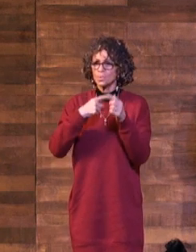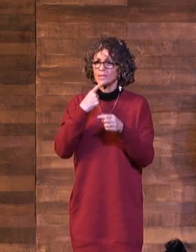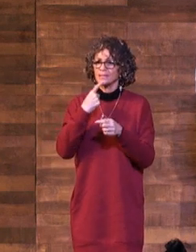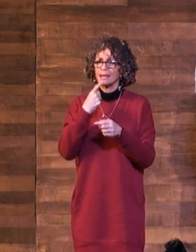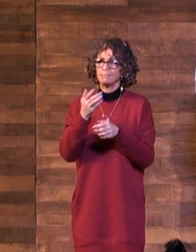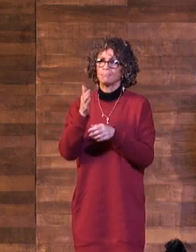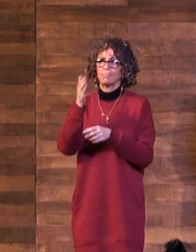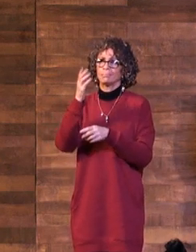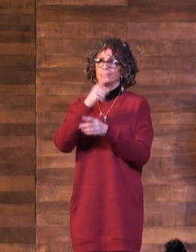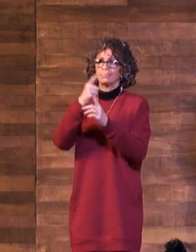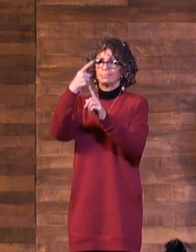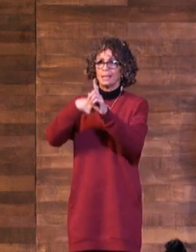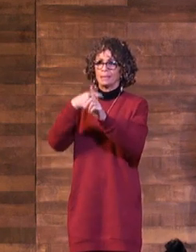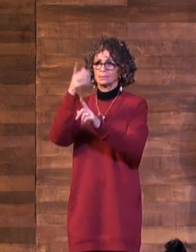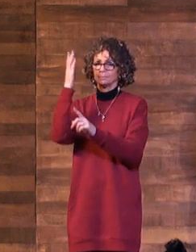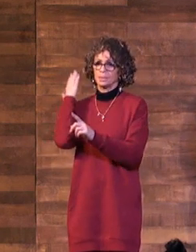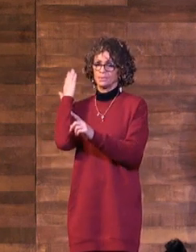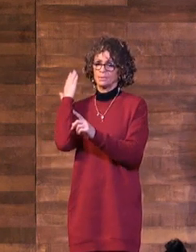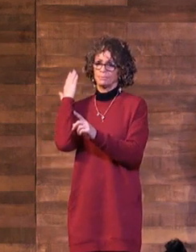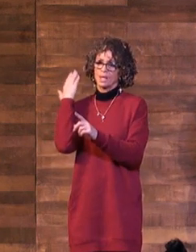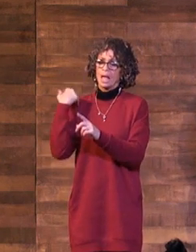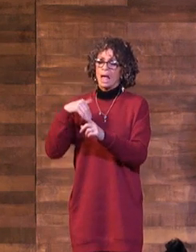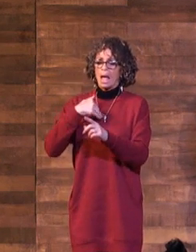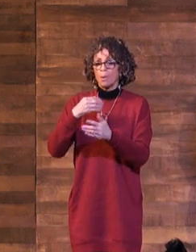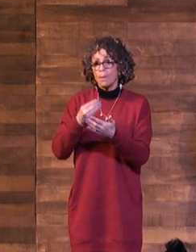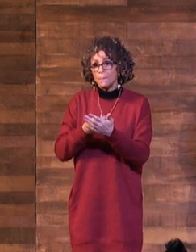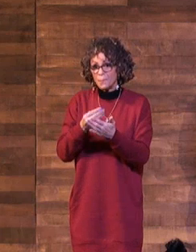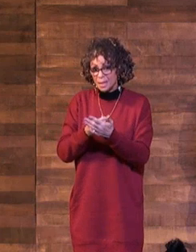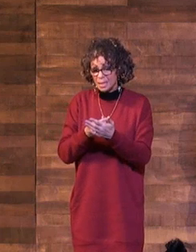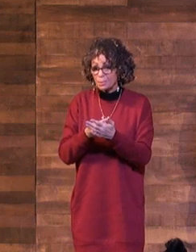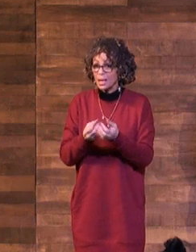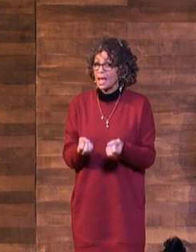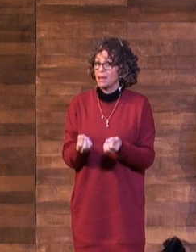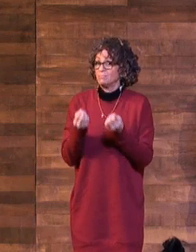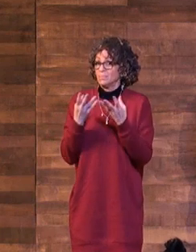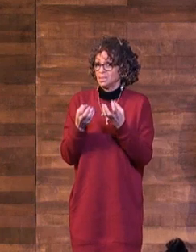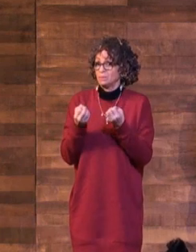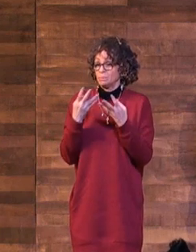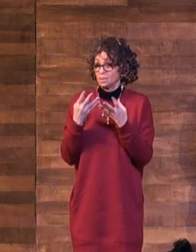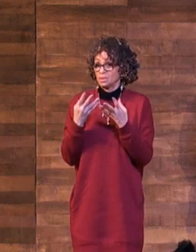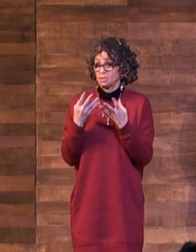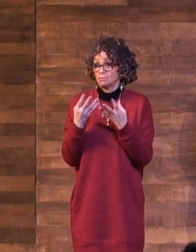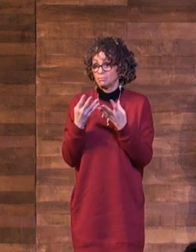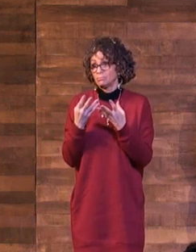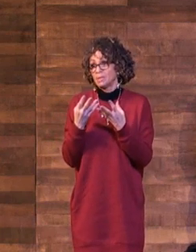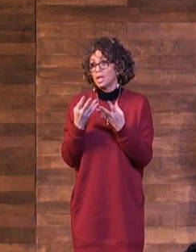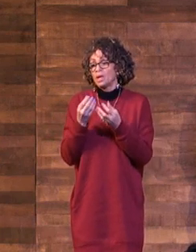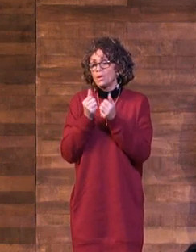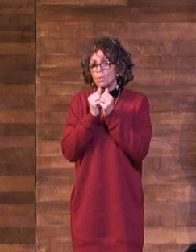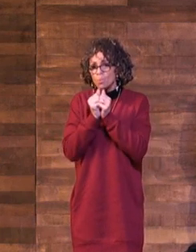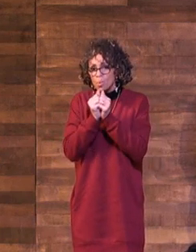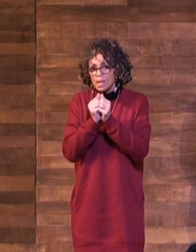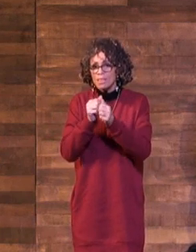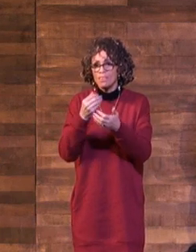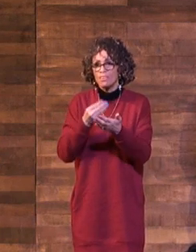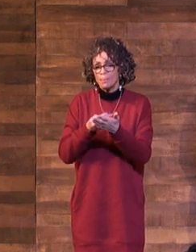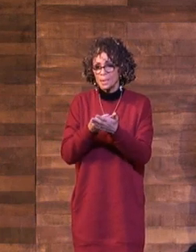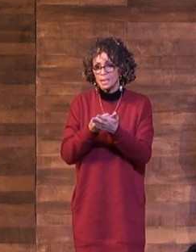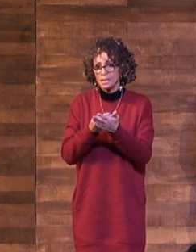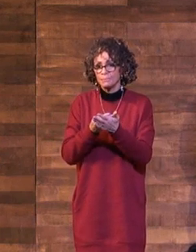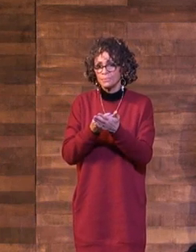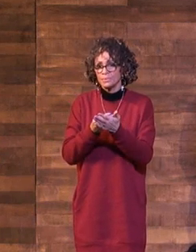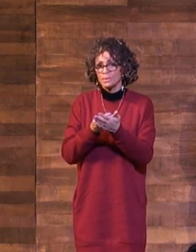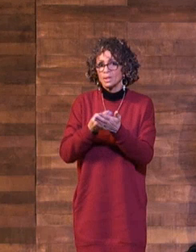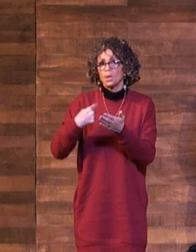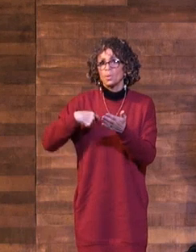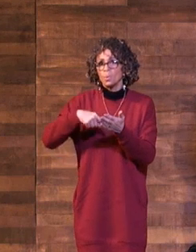2018 budget ended with a surplus of $46,000. With these funds, the MCT and elders have